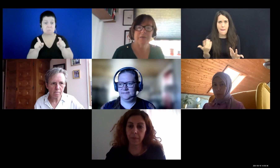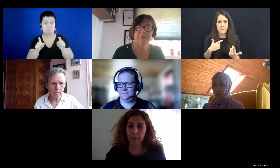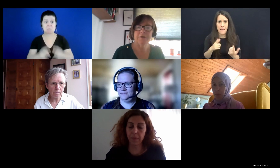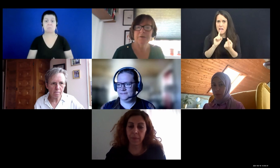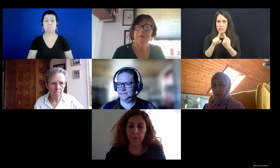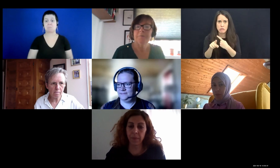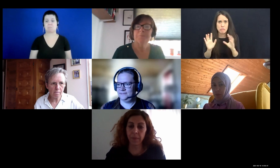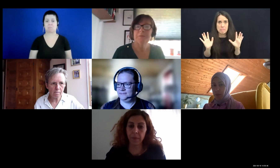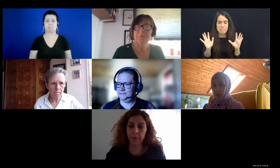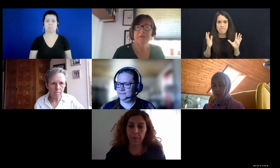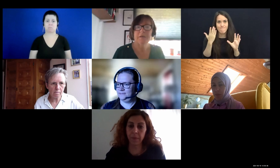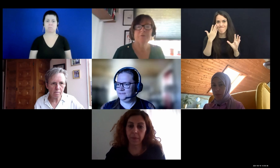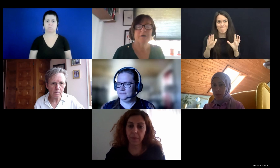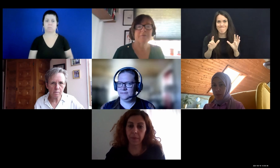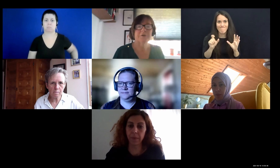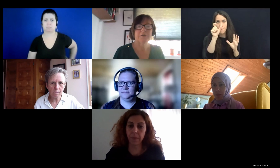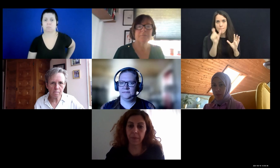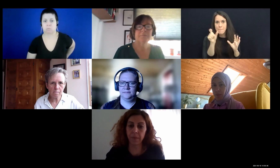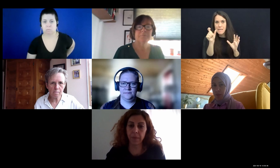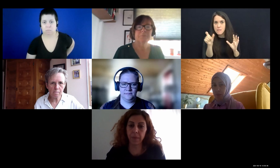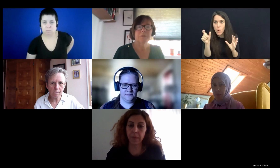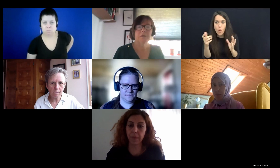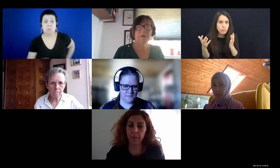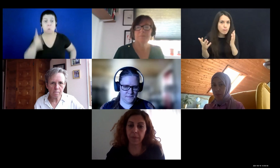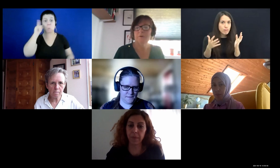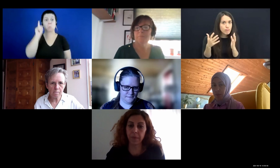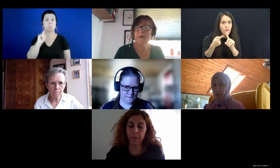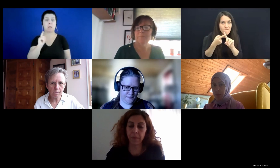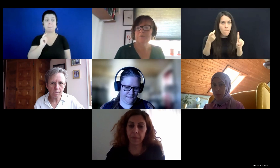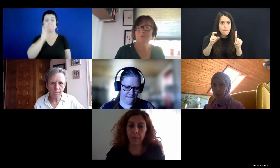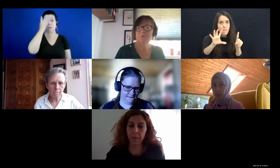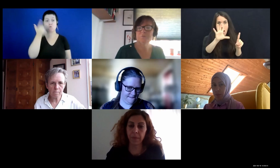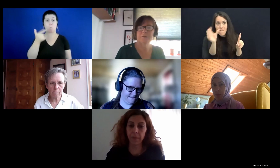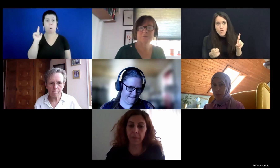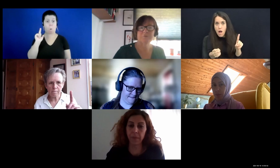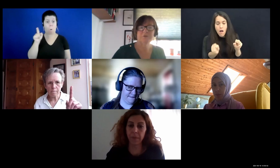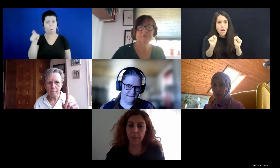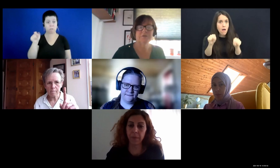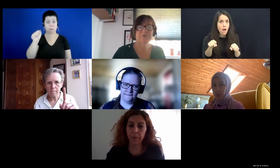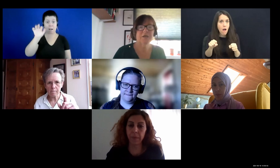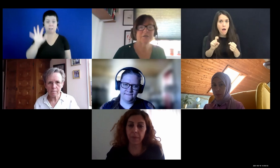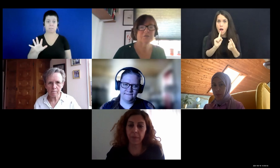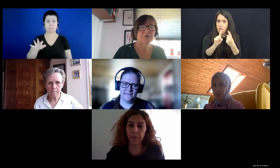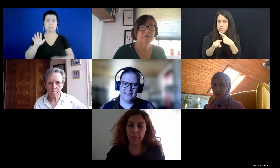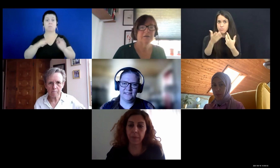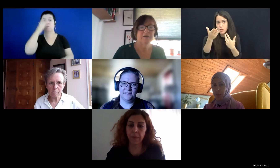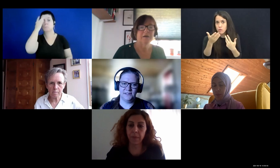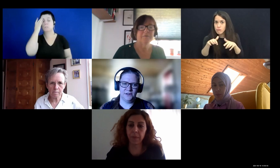are other people here from Africa. Perhaps you could make yourself known in the chat.